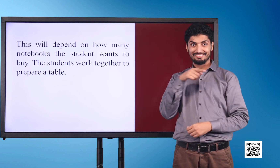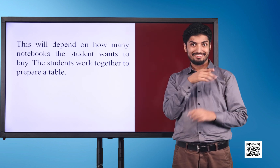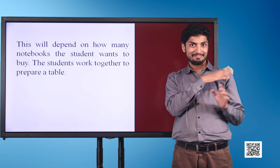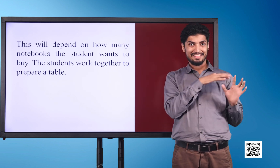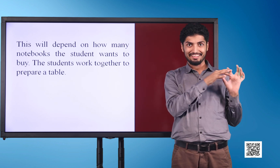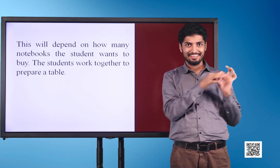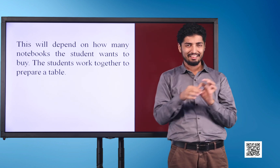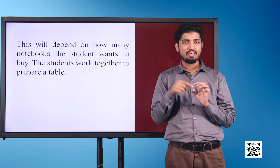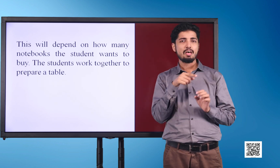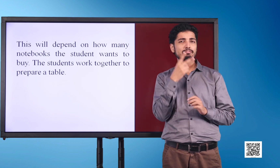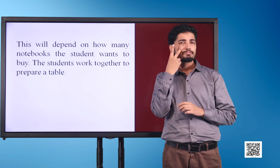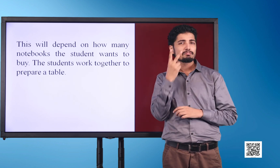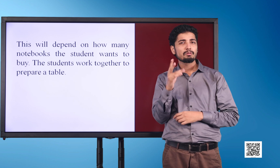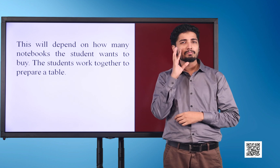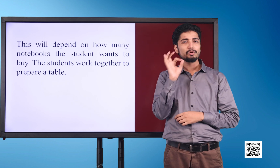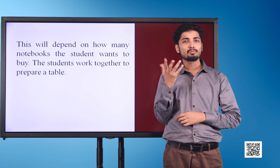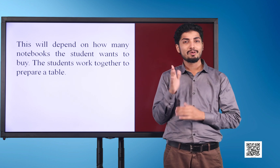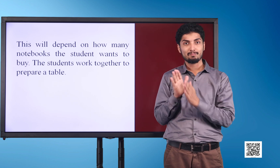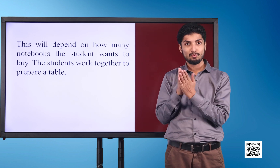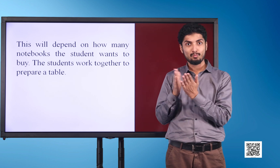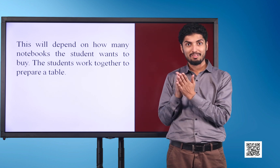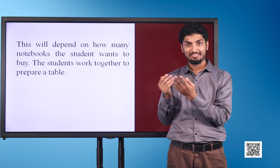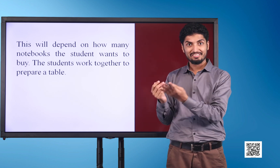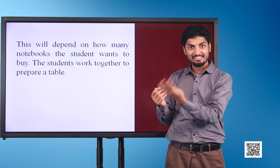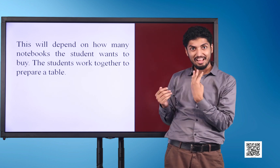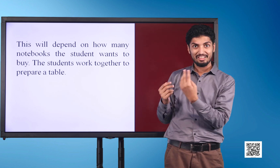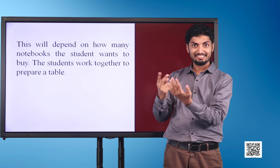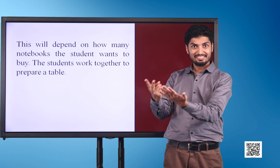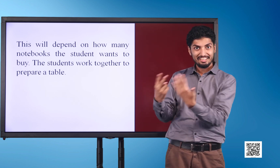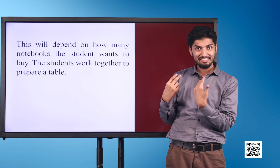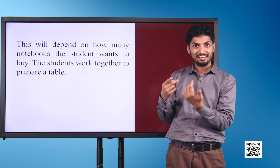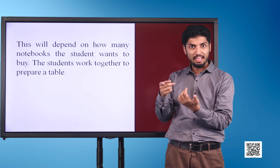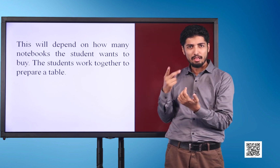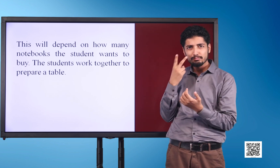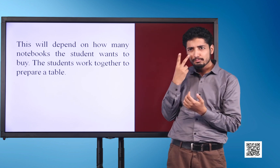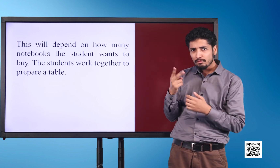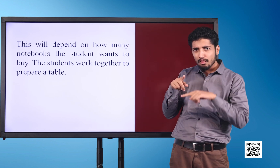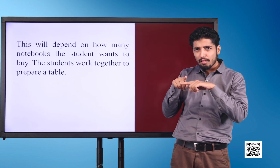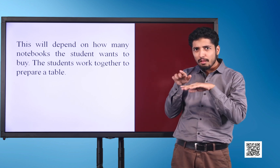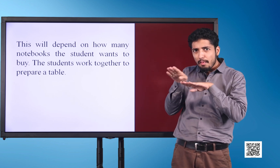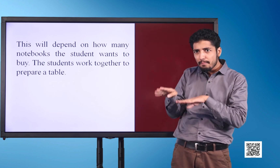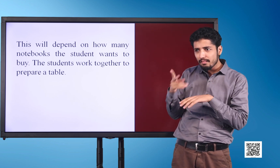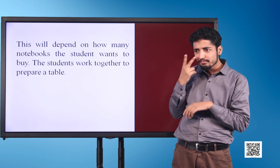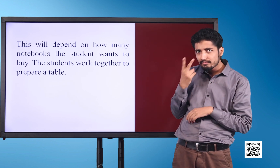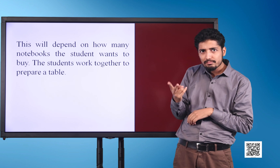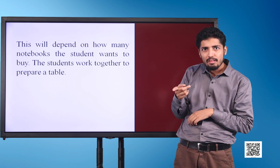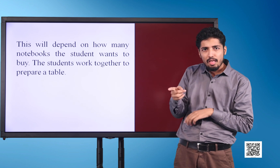This will depend on how many notebooks the student wants to buy. The students work together to prepare a